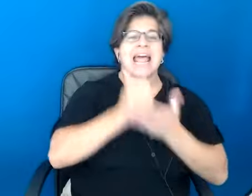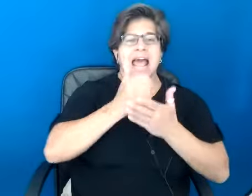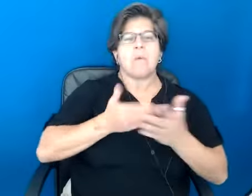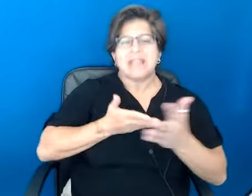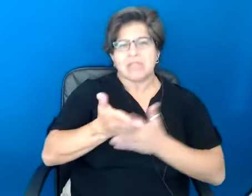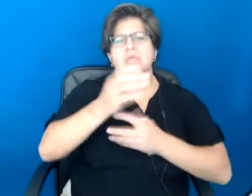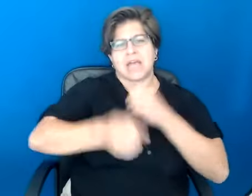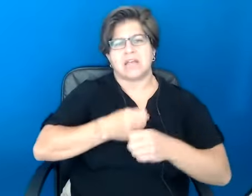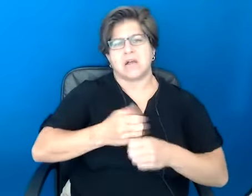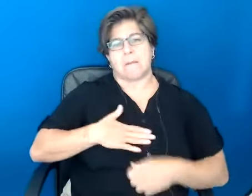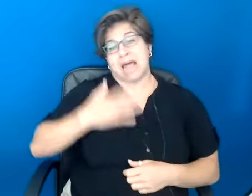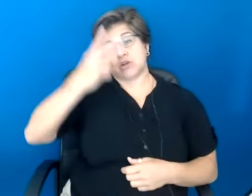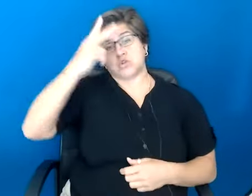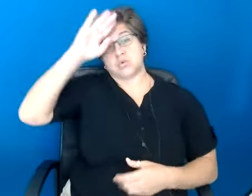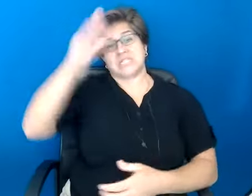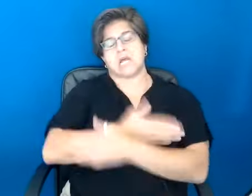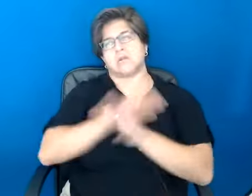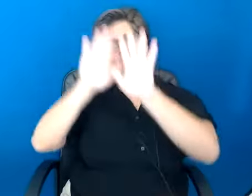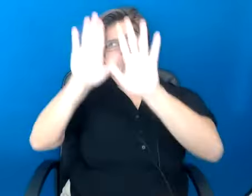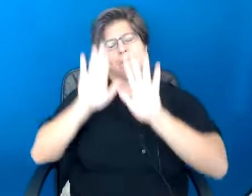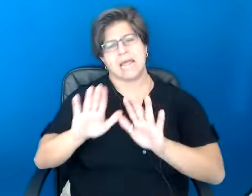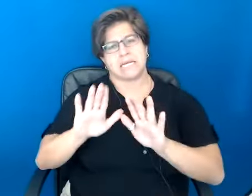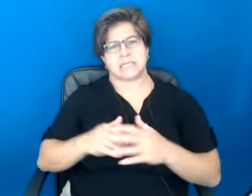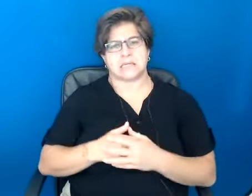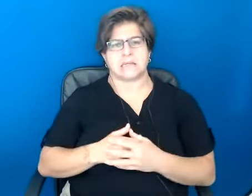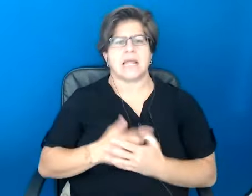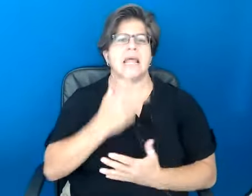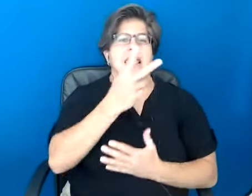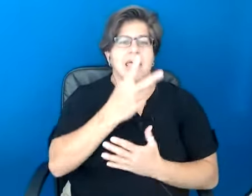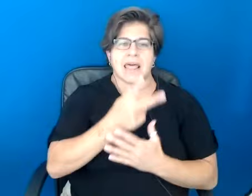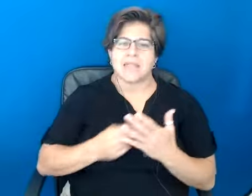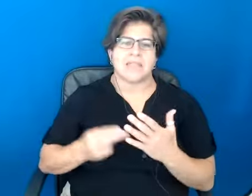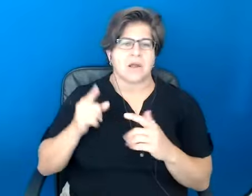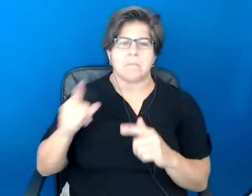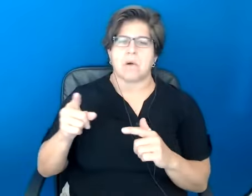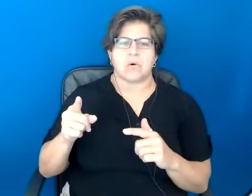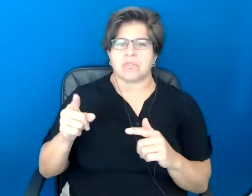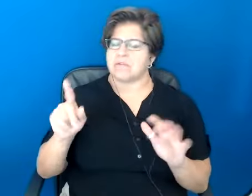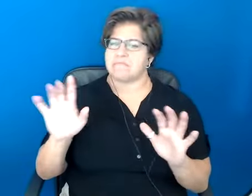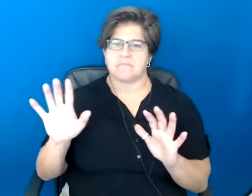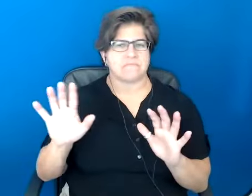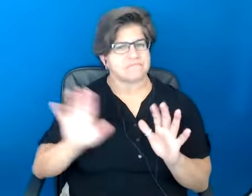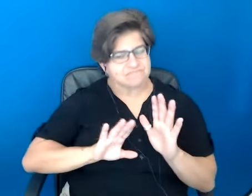And if I'm ill, I'll take my tablets and I'll go to my